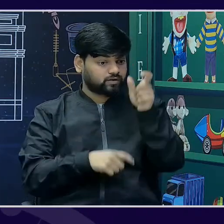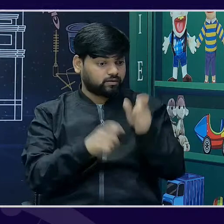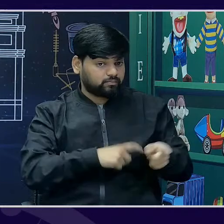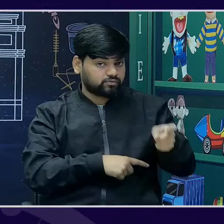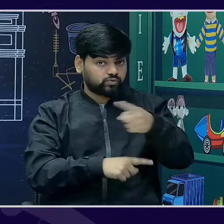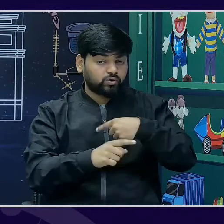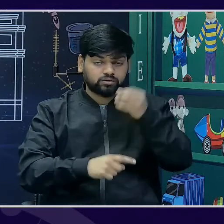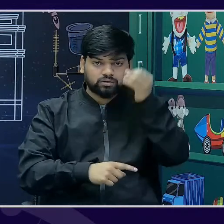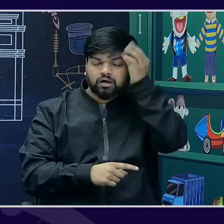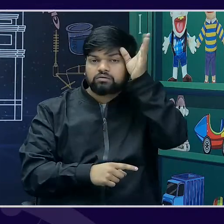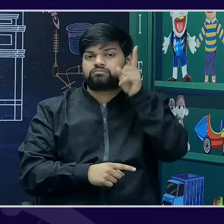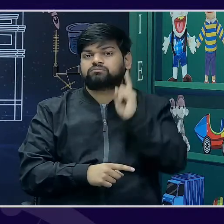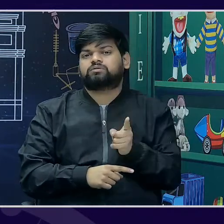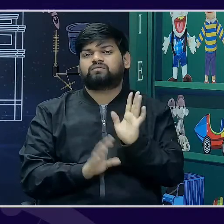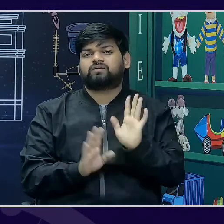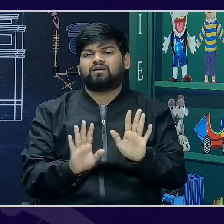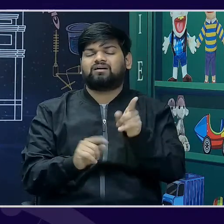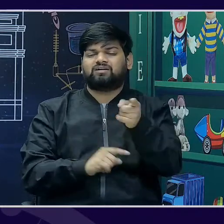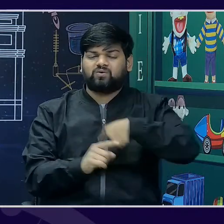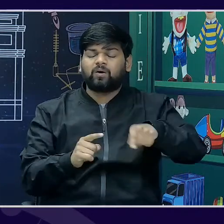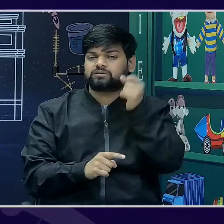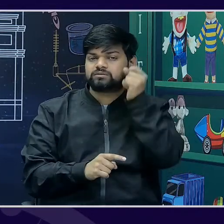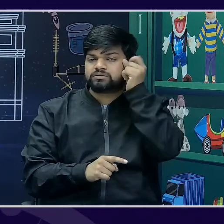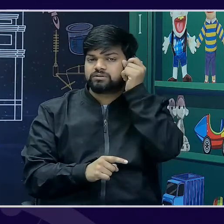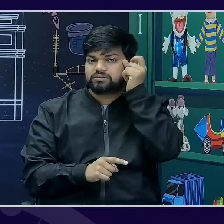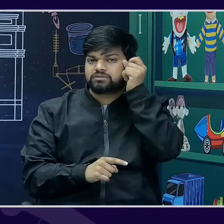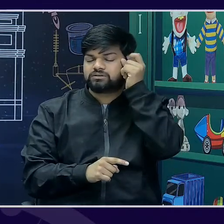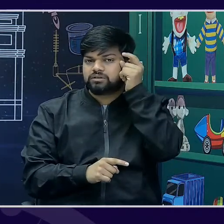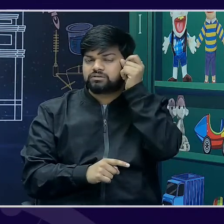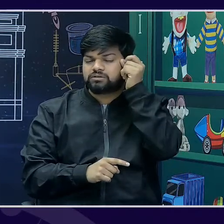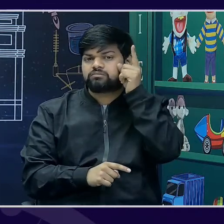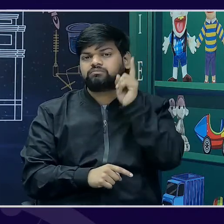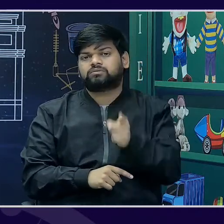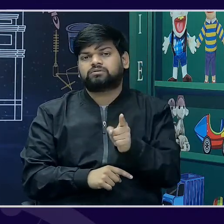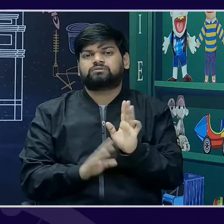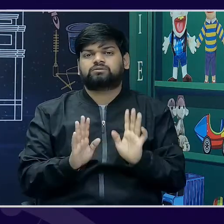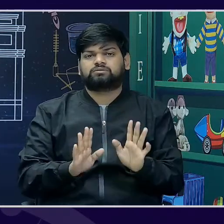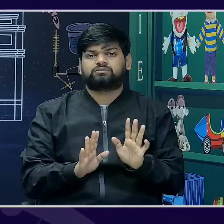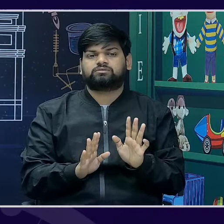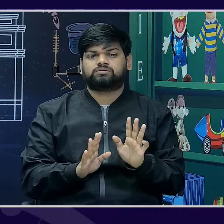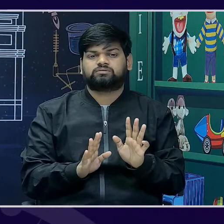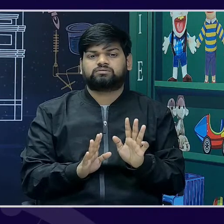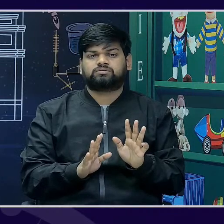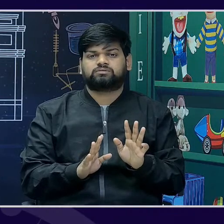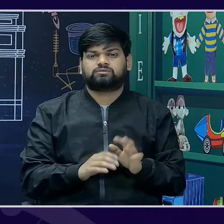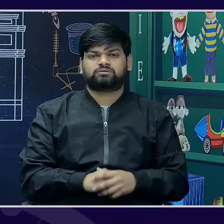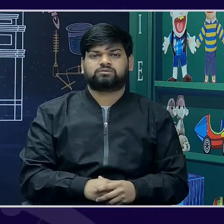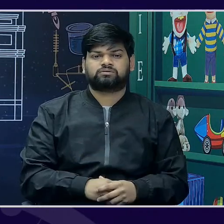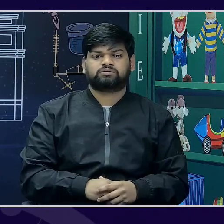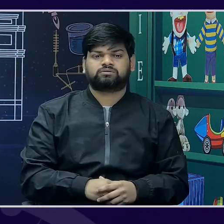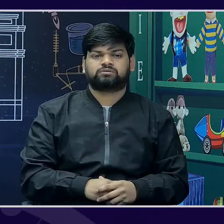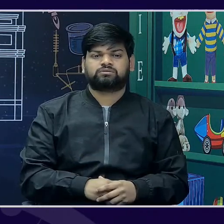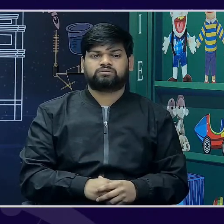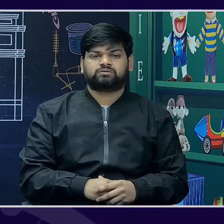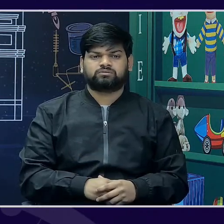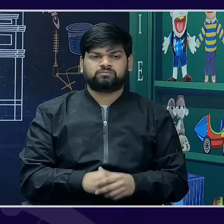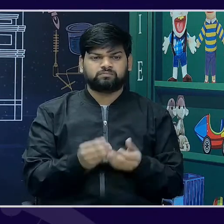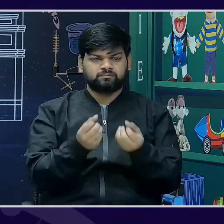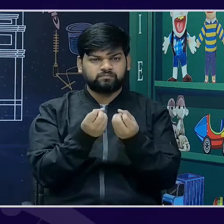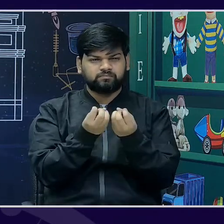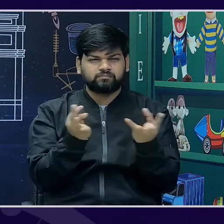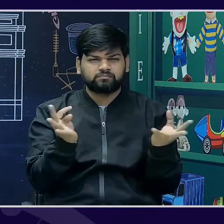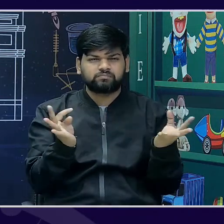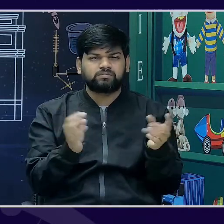a system intact, get Setus, get Setu for cochlear implants, and they will do best in their